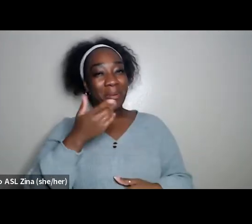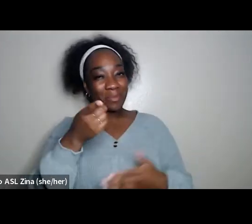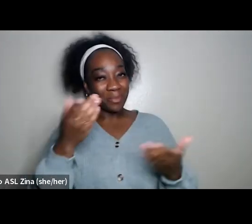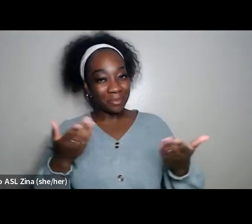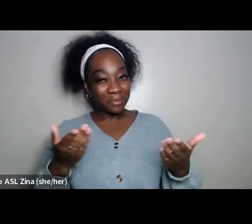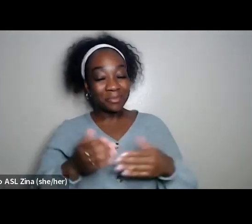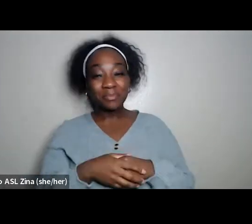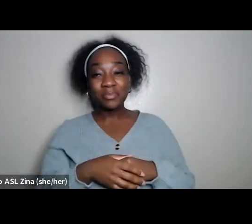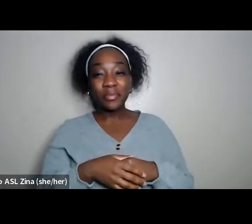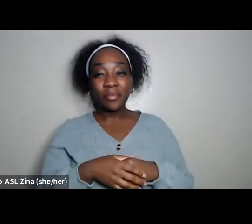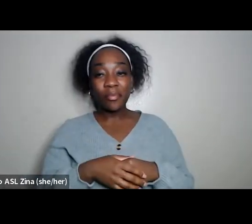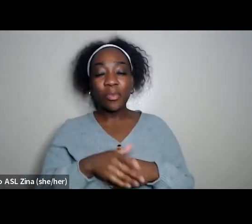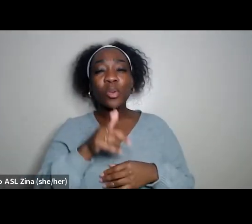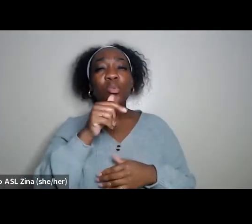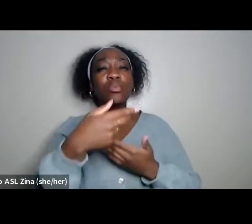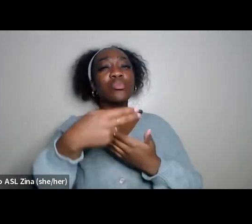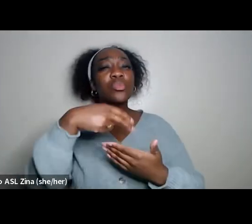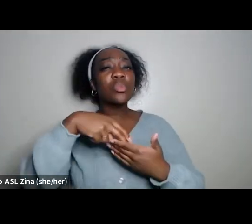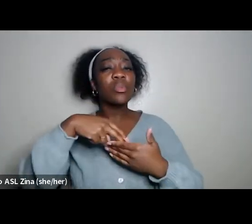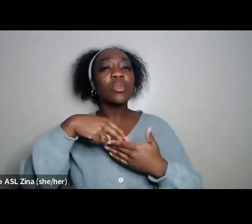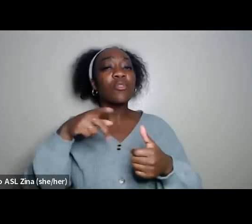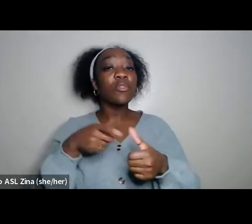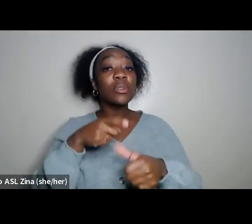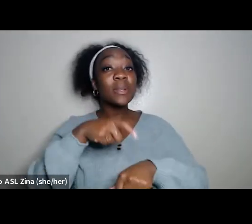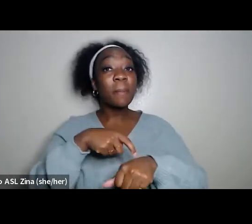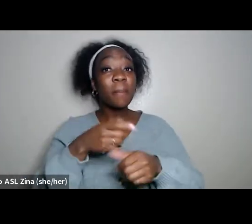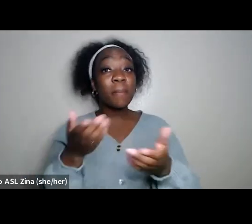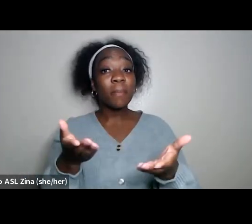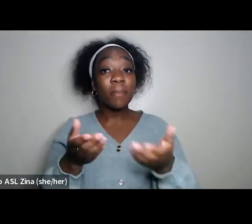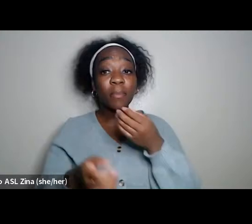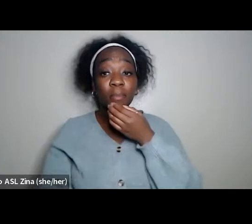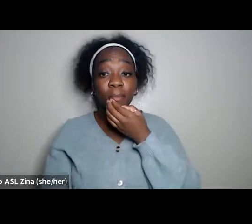Anyone else joining for the first time?